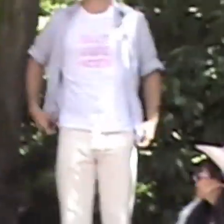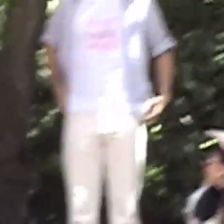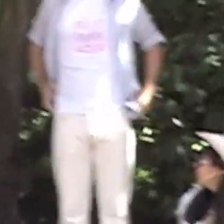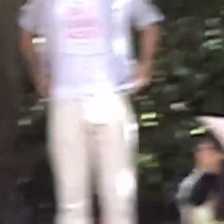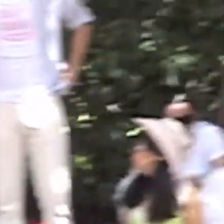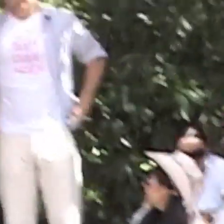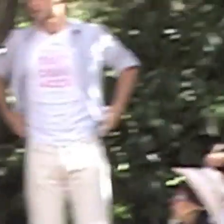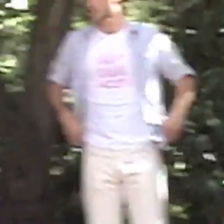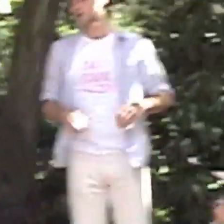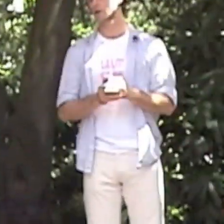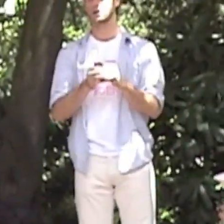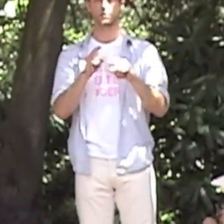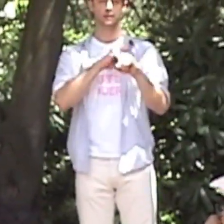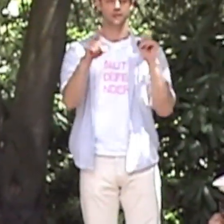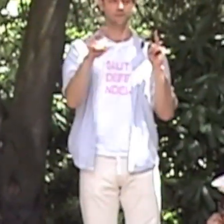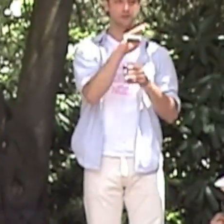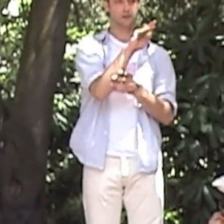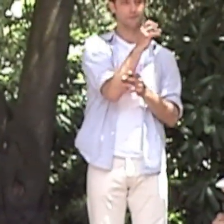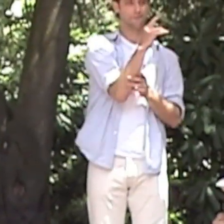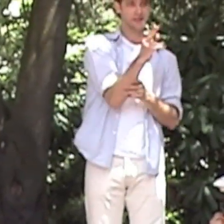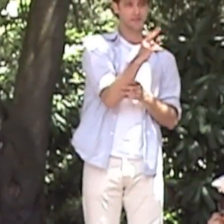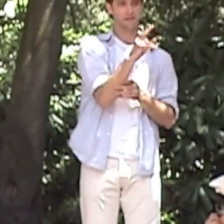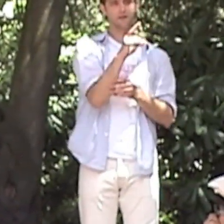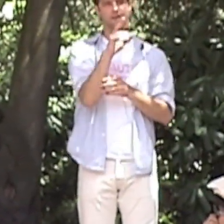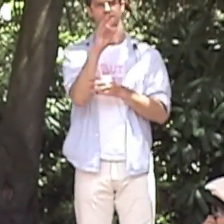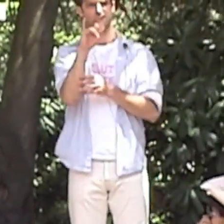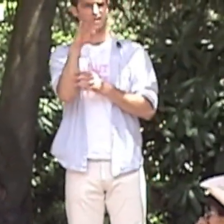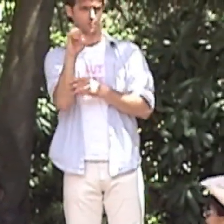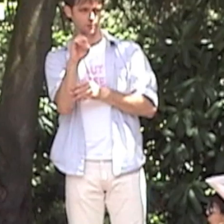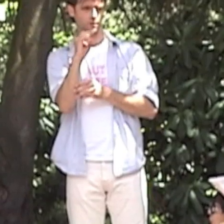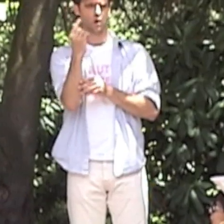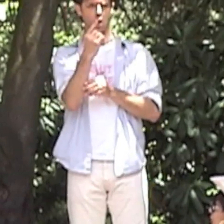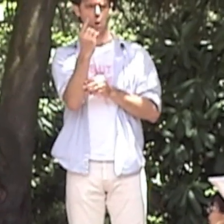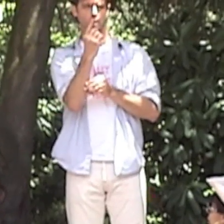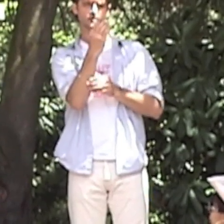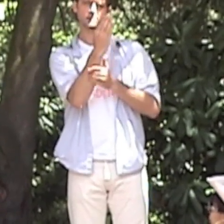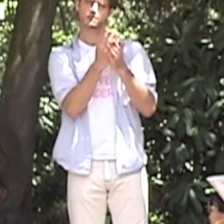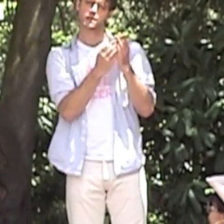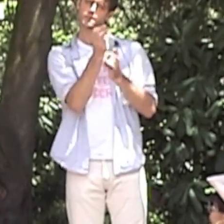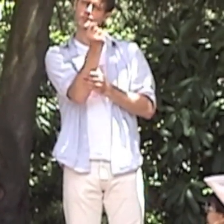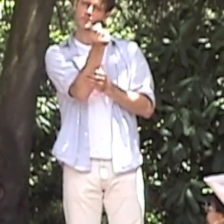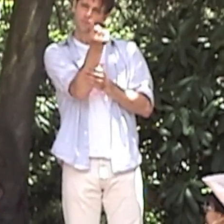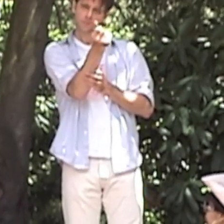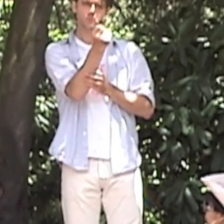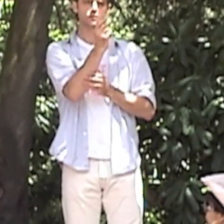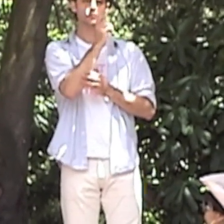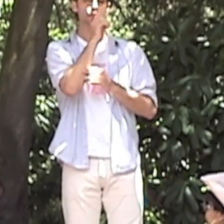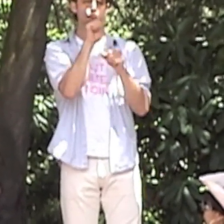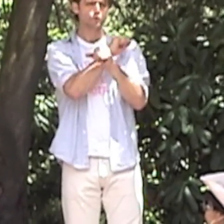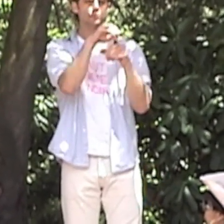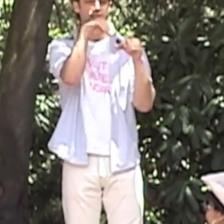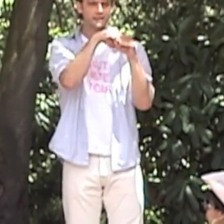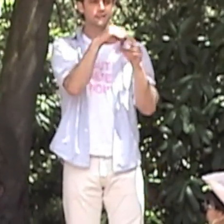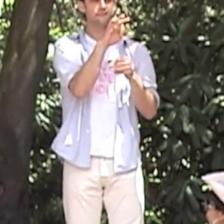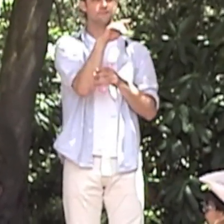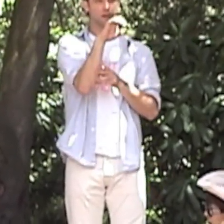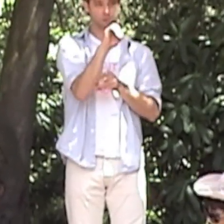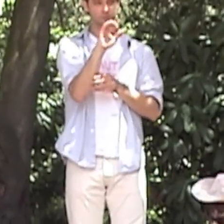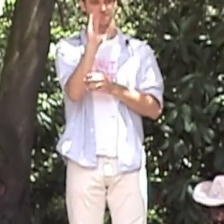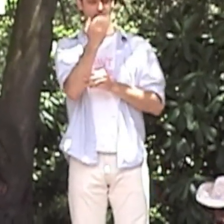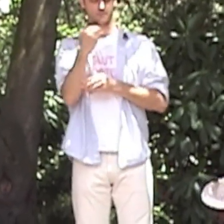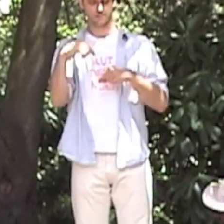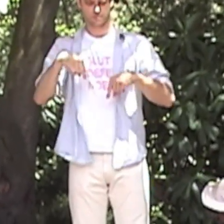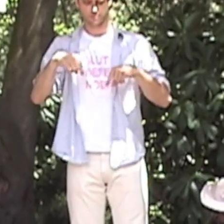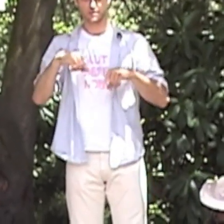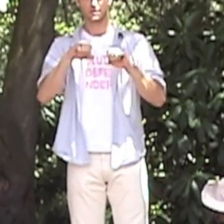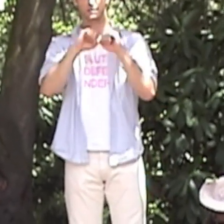The difference between a myth and a fable is that there is always some grain of truth in a fable. It seems to me that we as a society tend